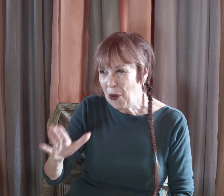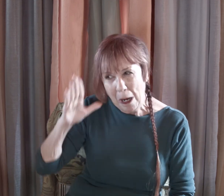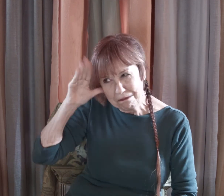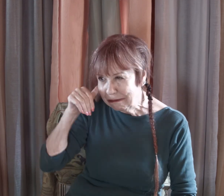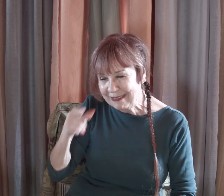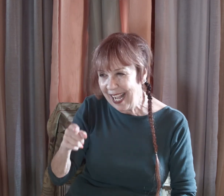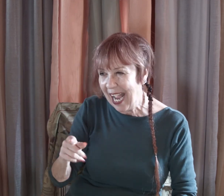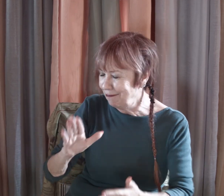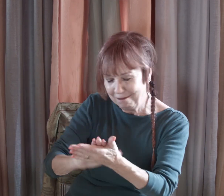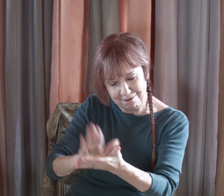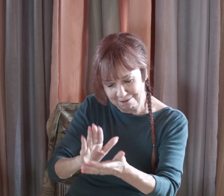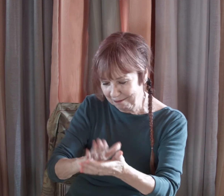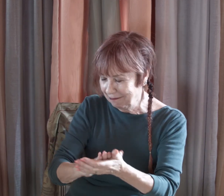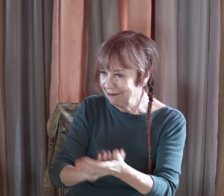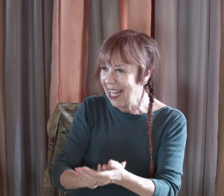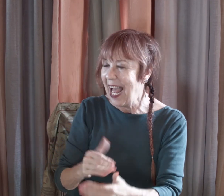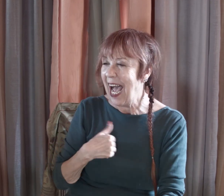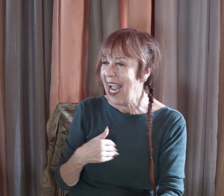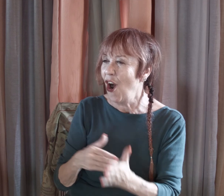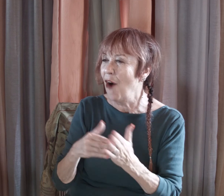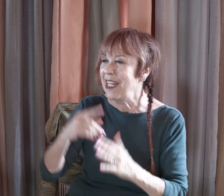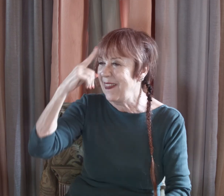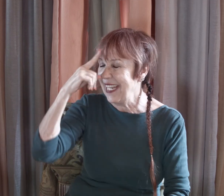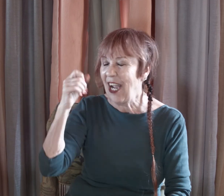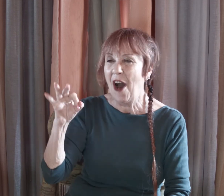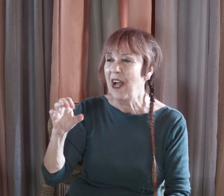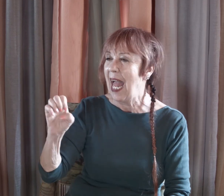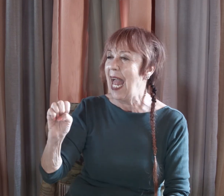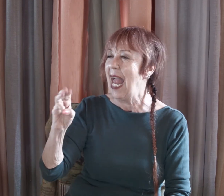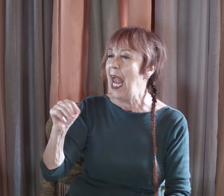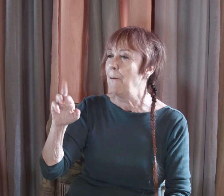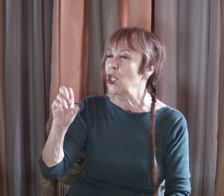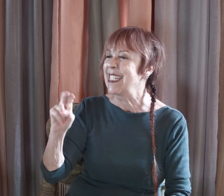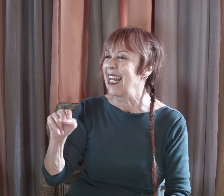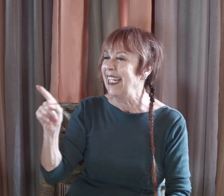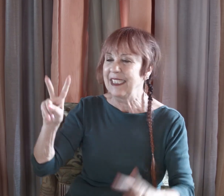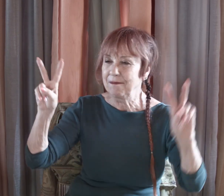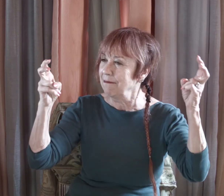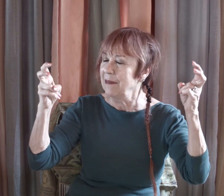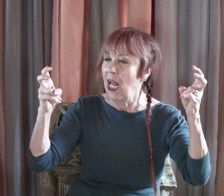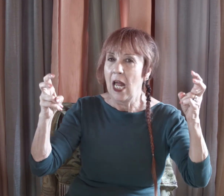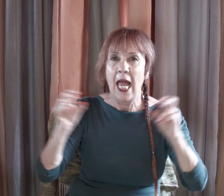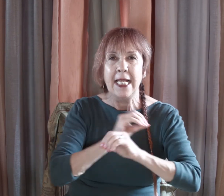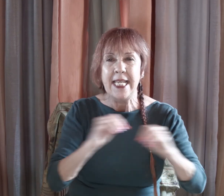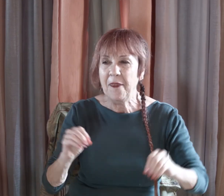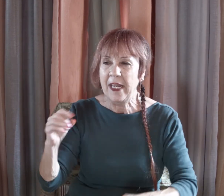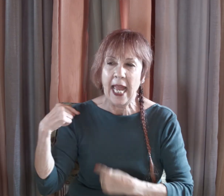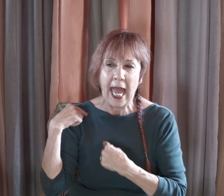your tenacity. I applaud it. I often think of Emerson's great line that nothing ever